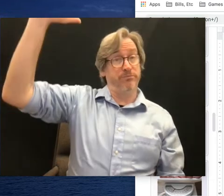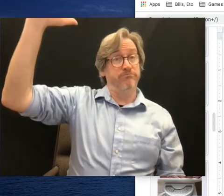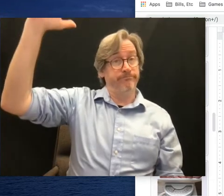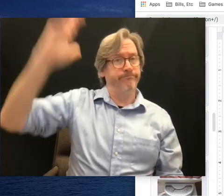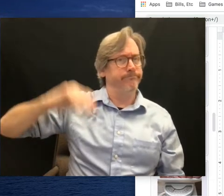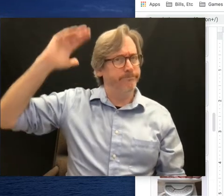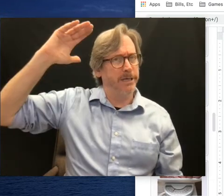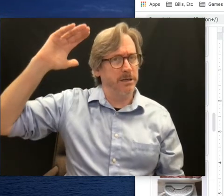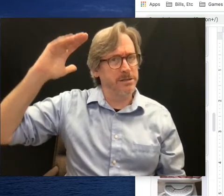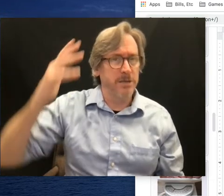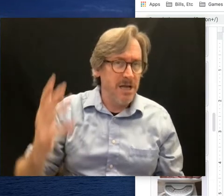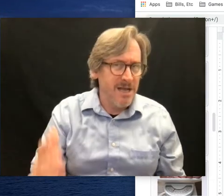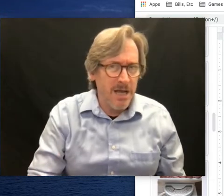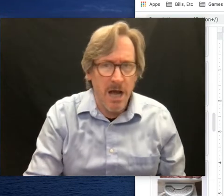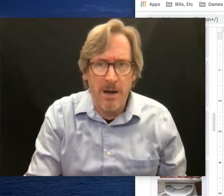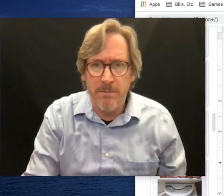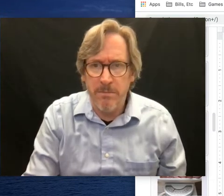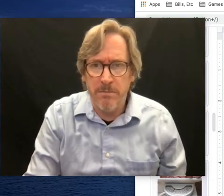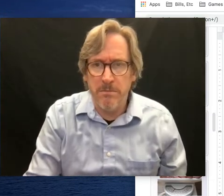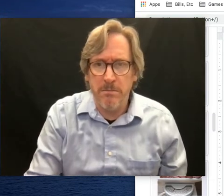adults, adults.